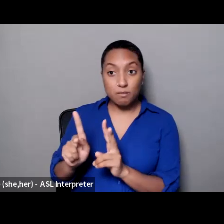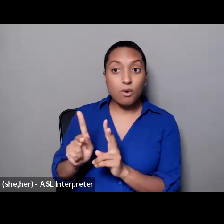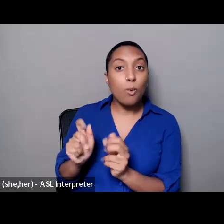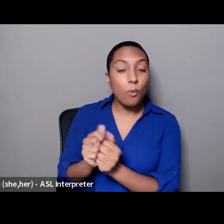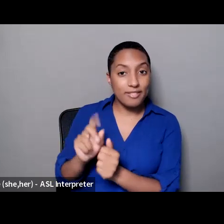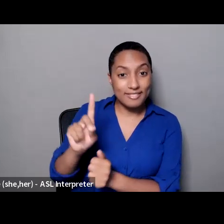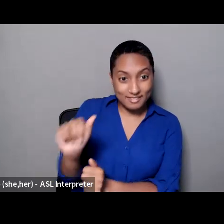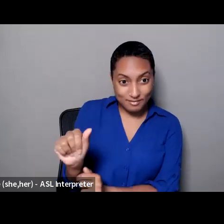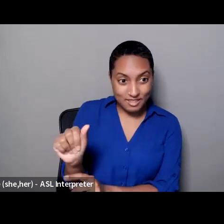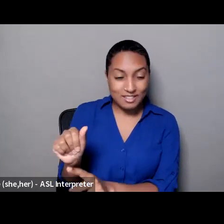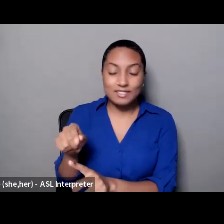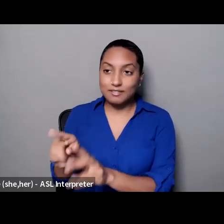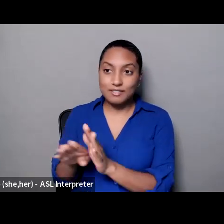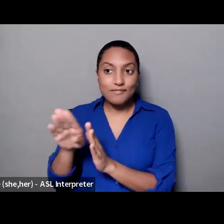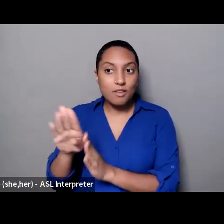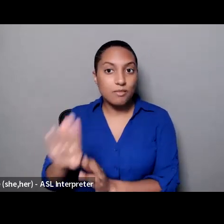How